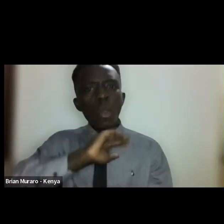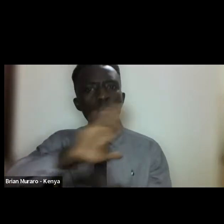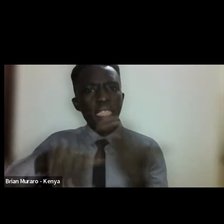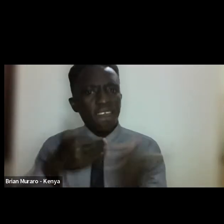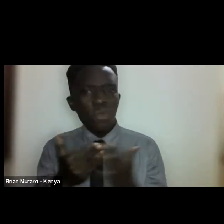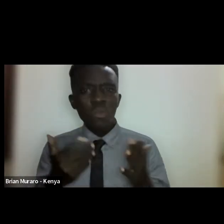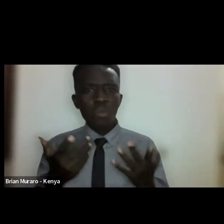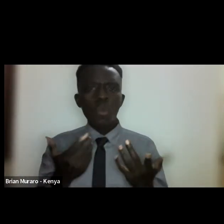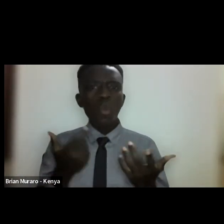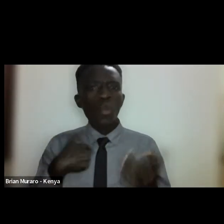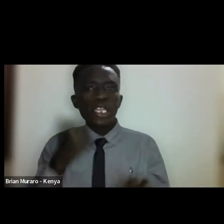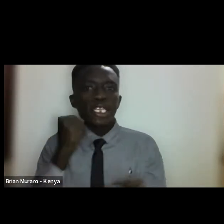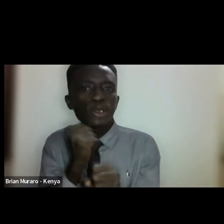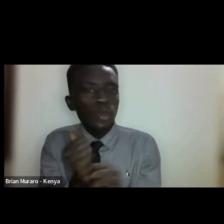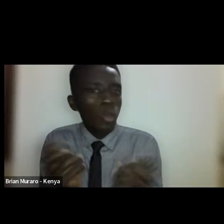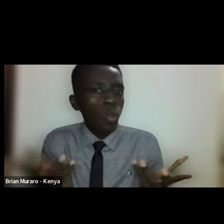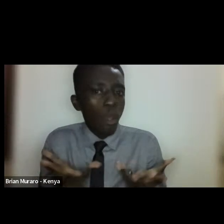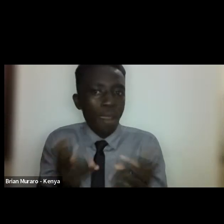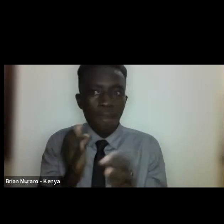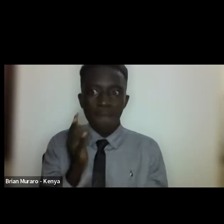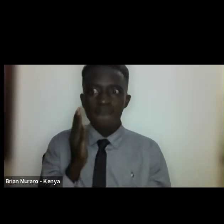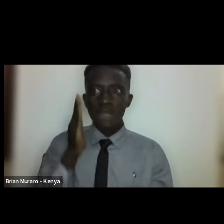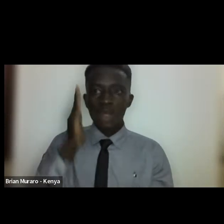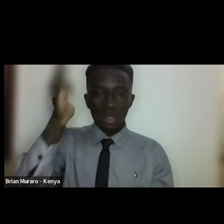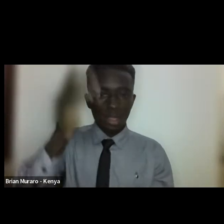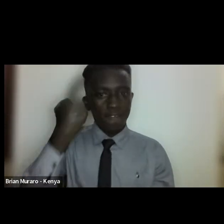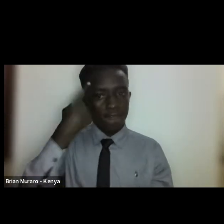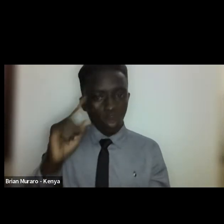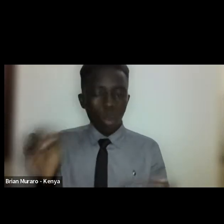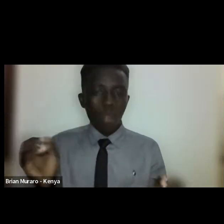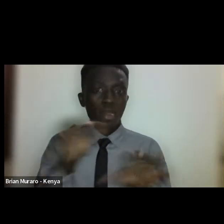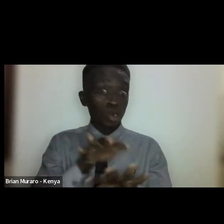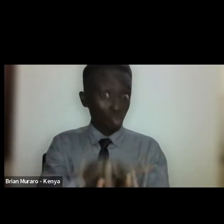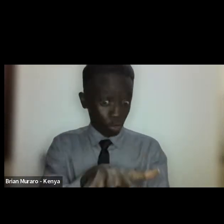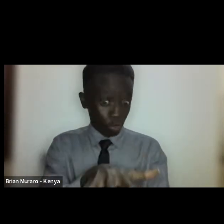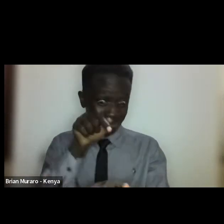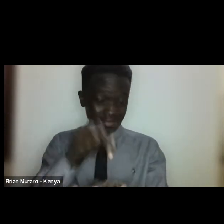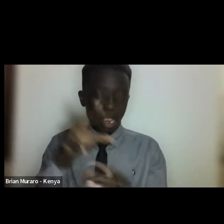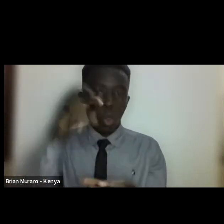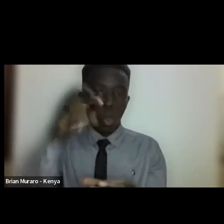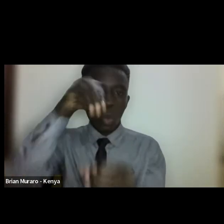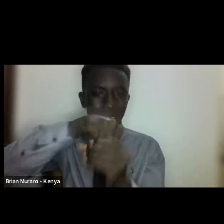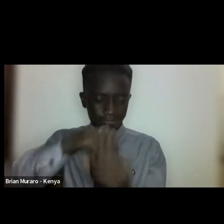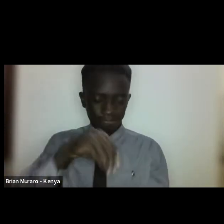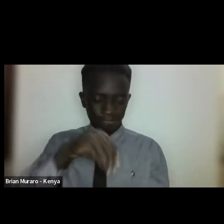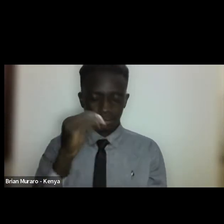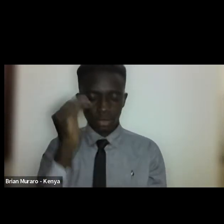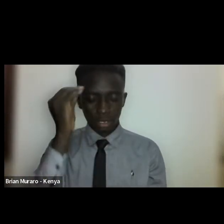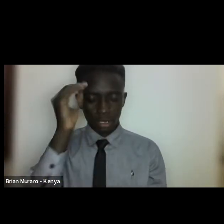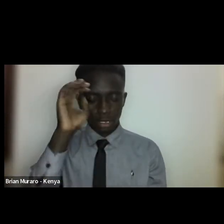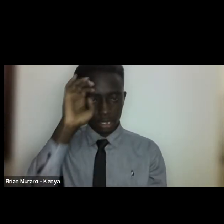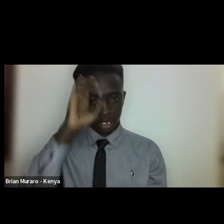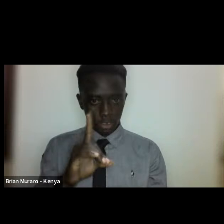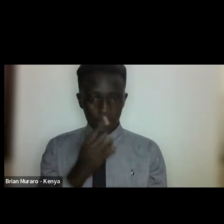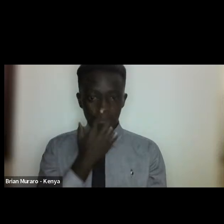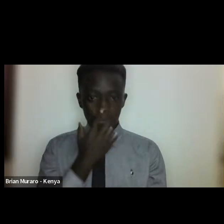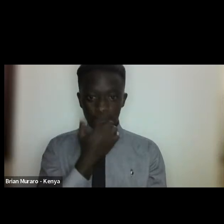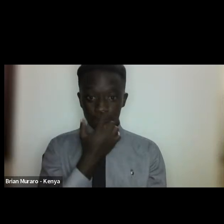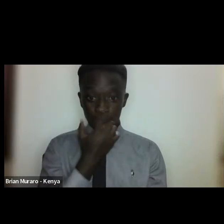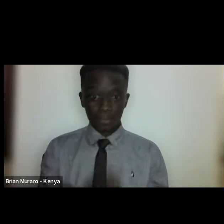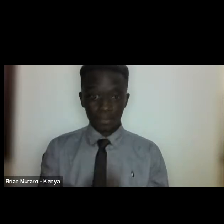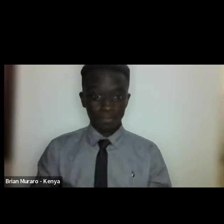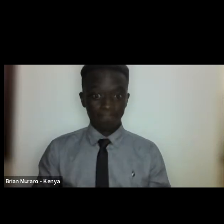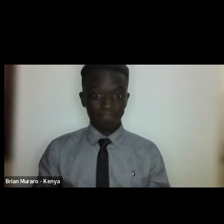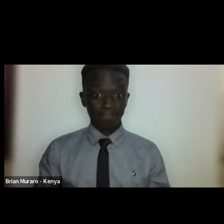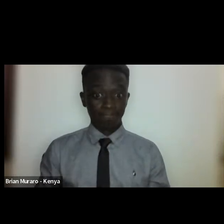our future to promote inclusive education. I am a doctor in rehabilitation science who I